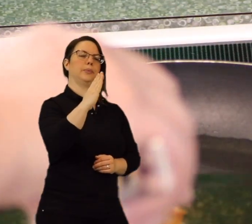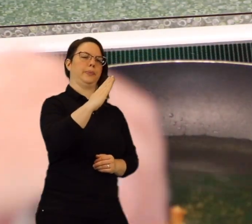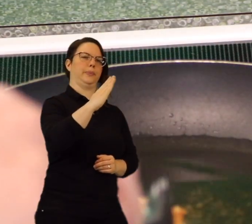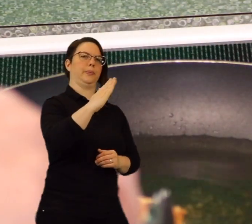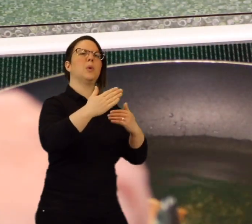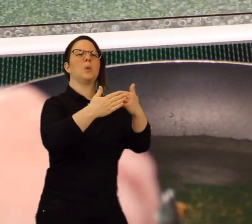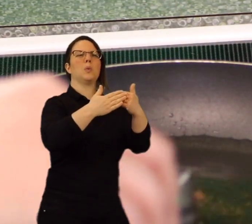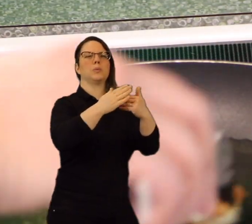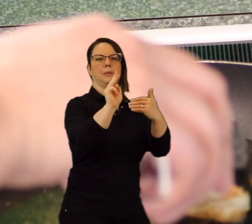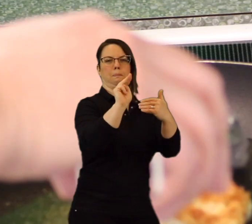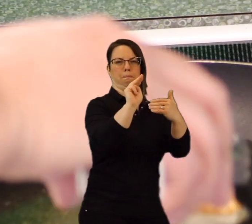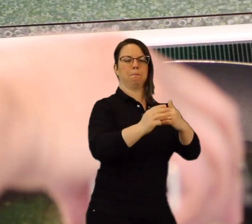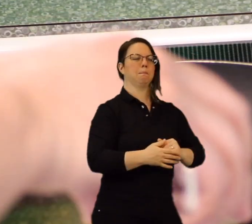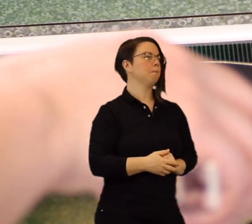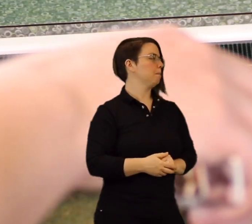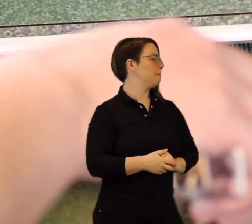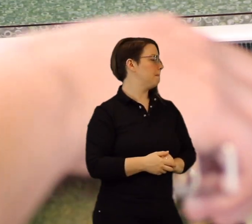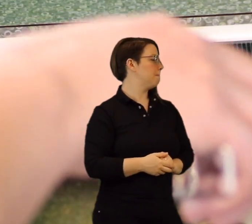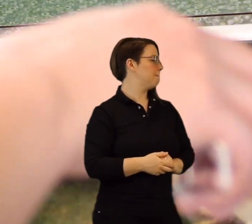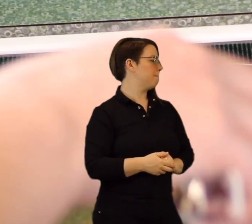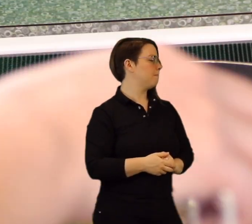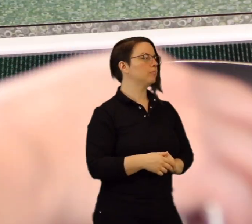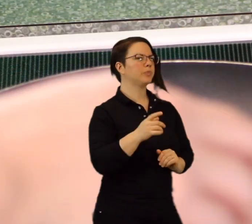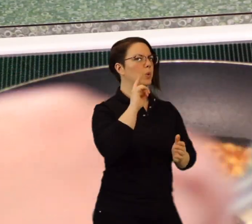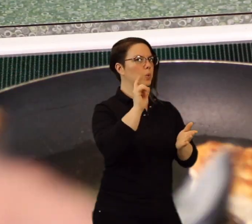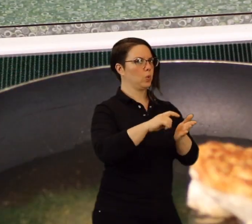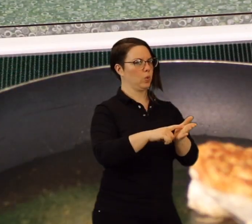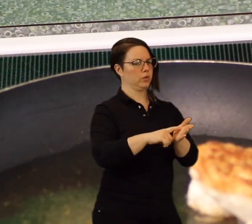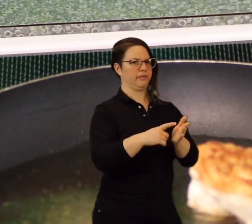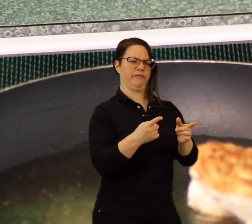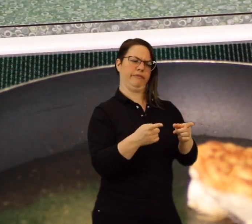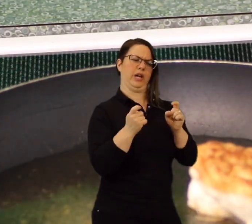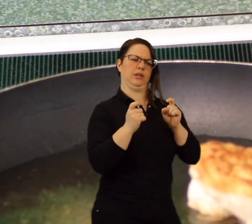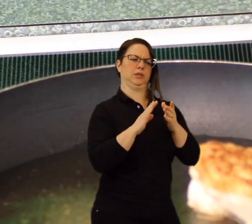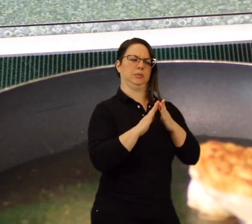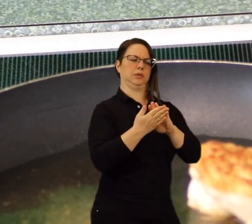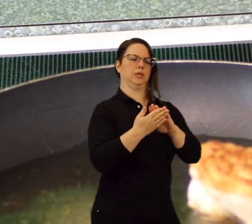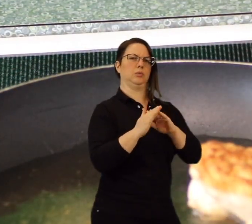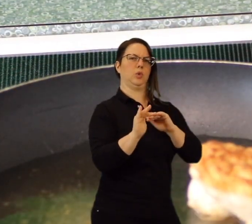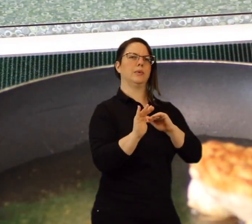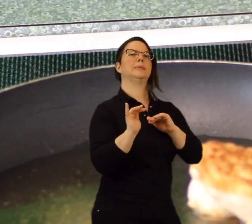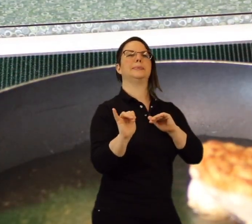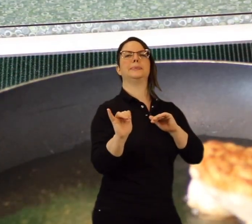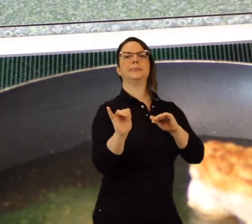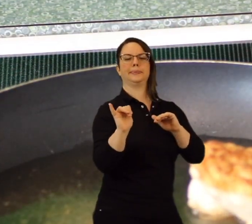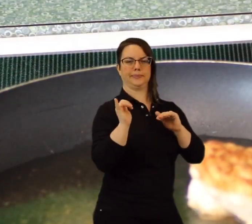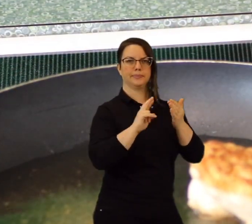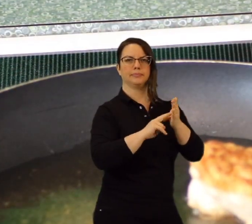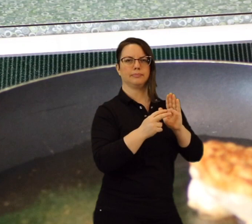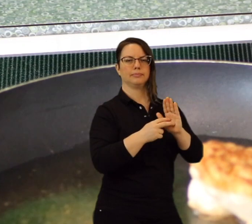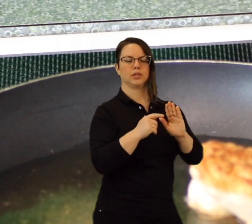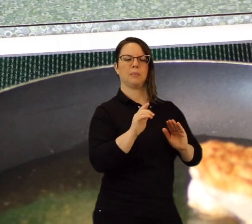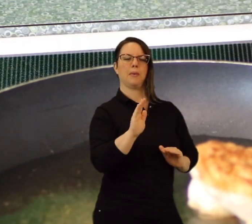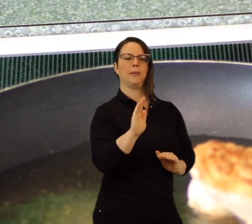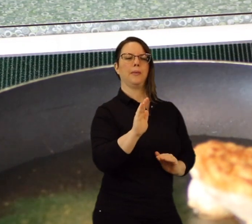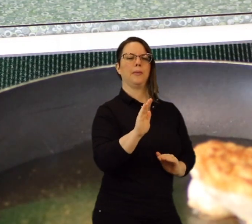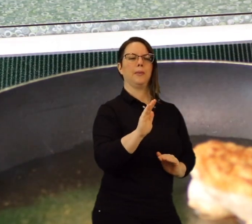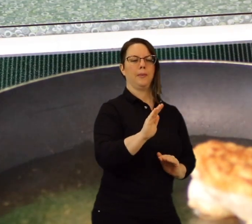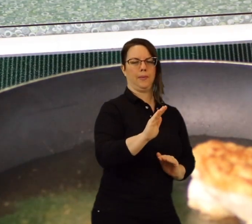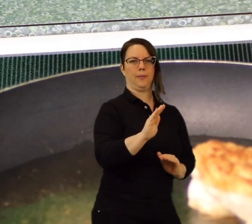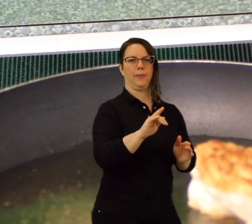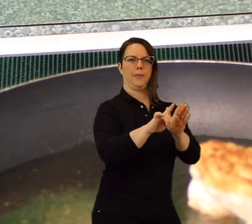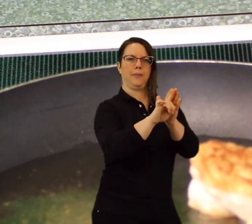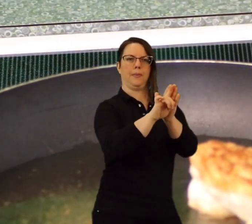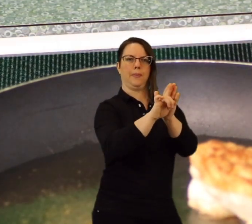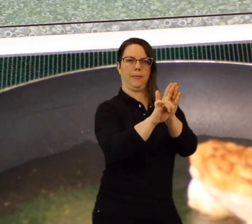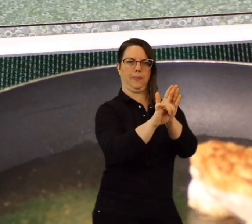Just because it did get quite brown quite fast. So we're just going to cook the rest of it. I'm